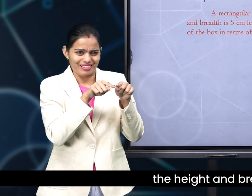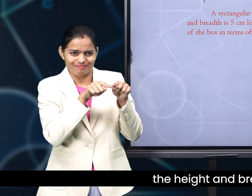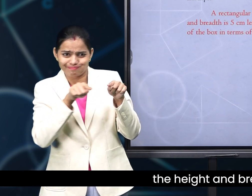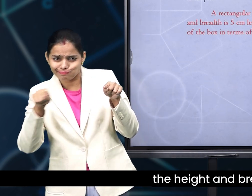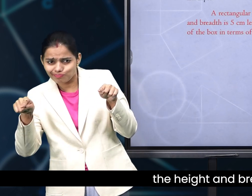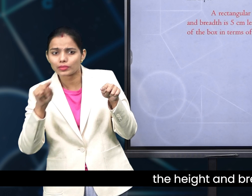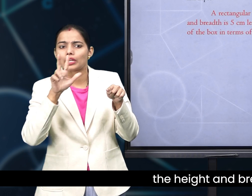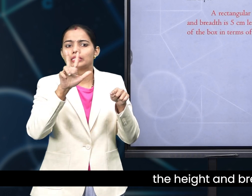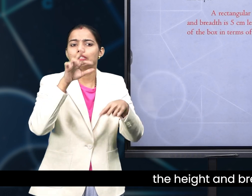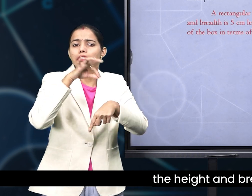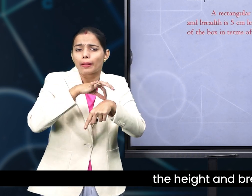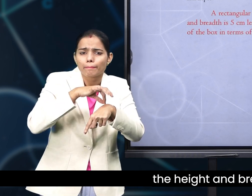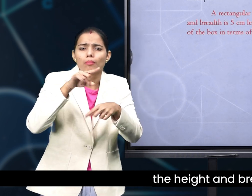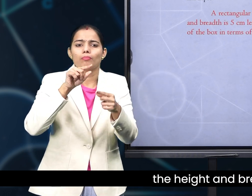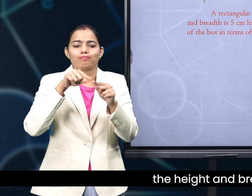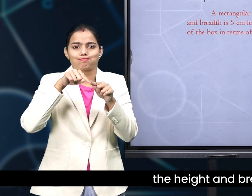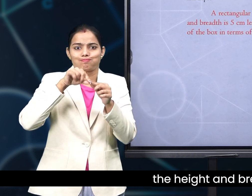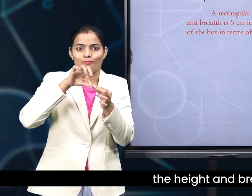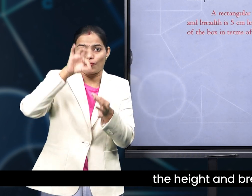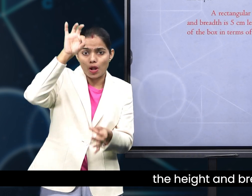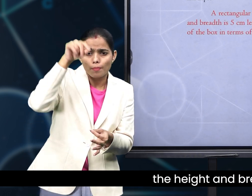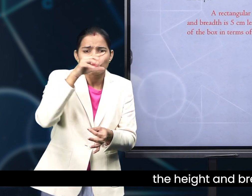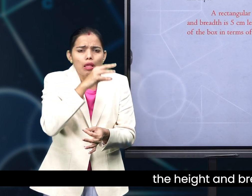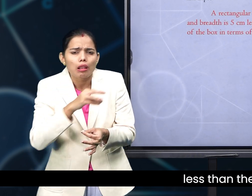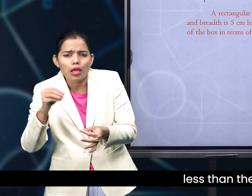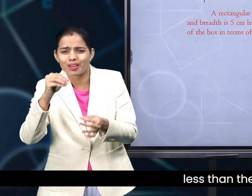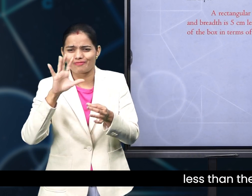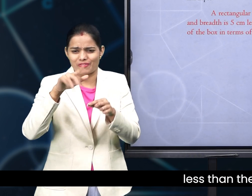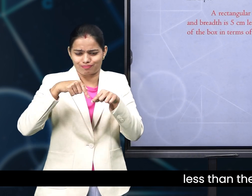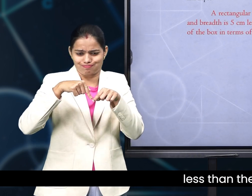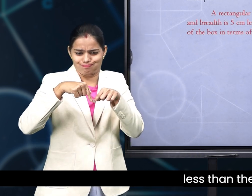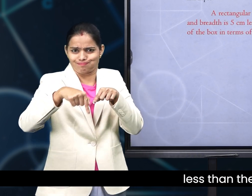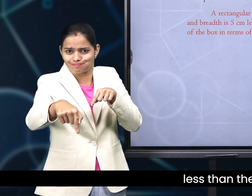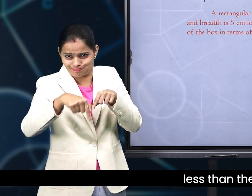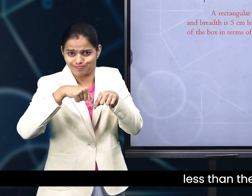the height and breadth is 5 cm, less than the length.